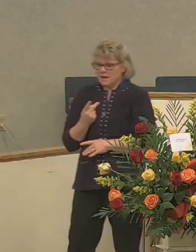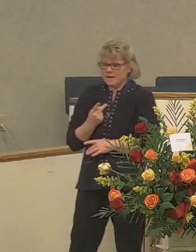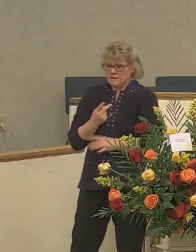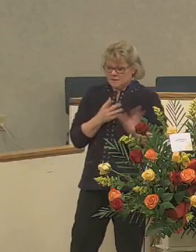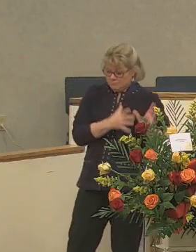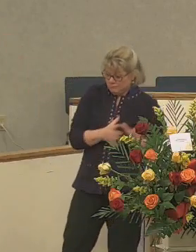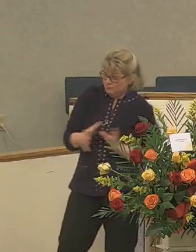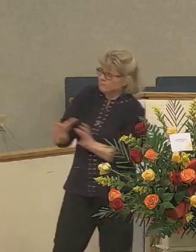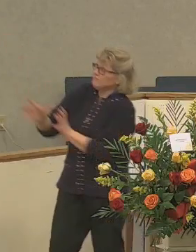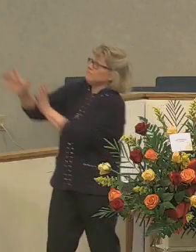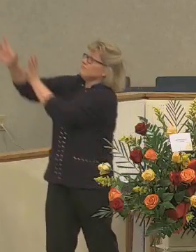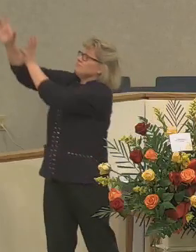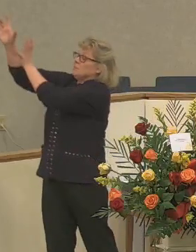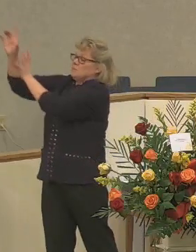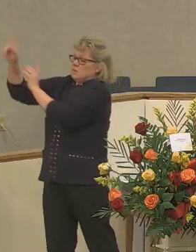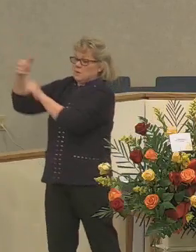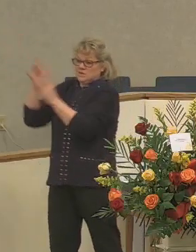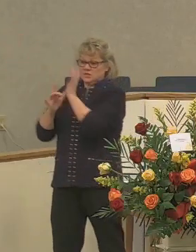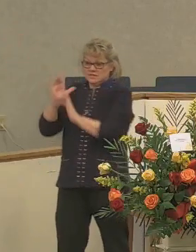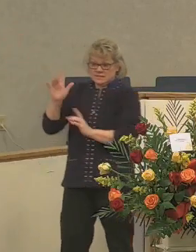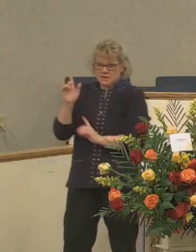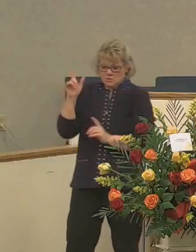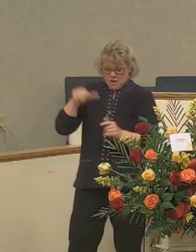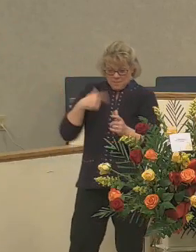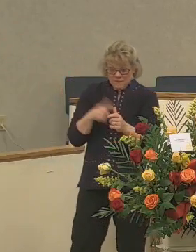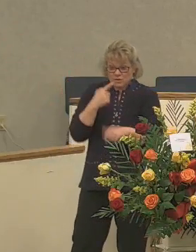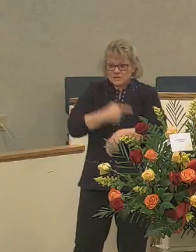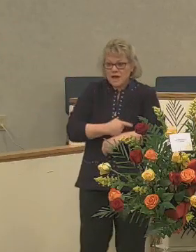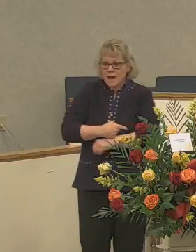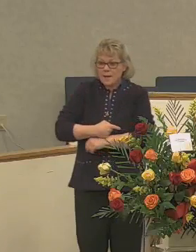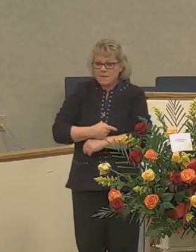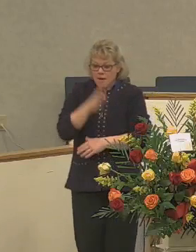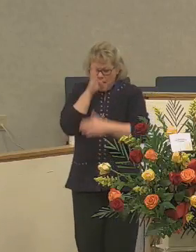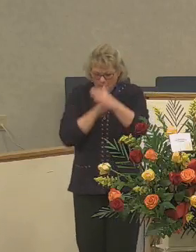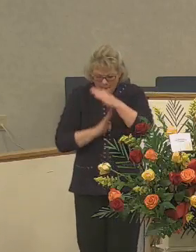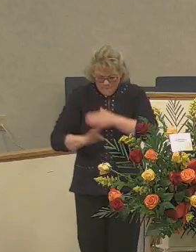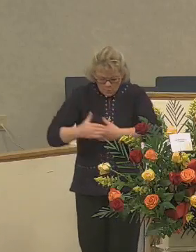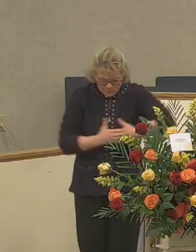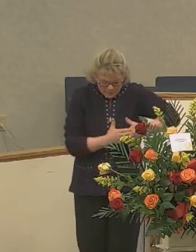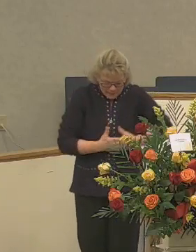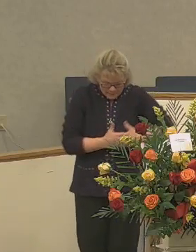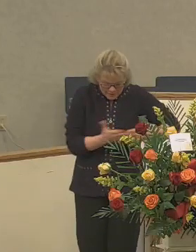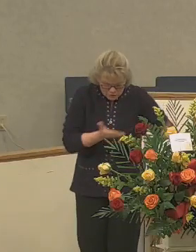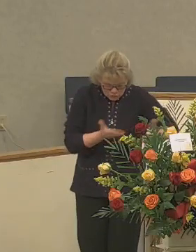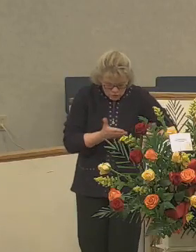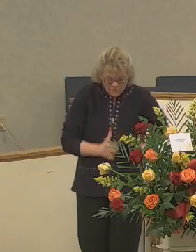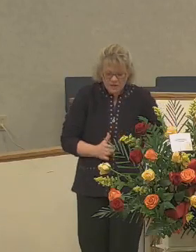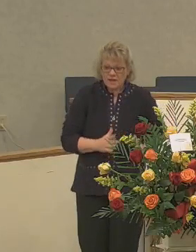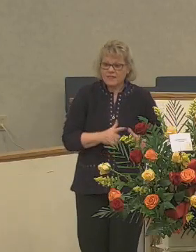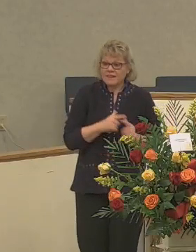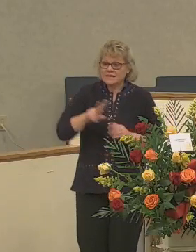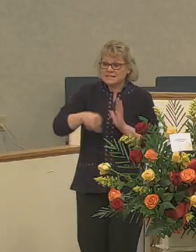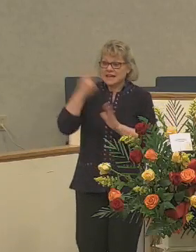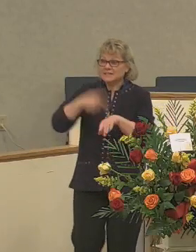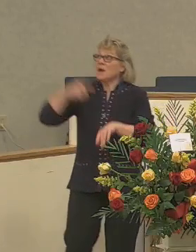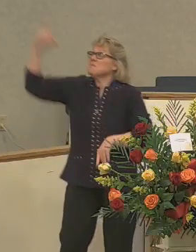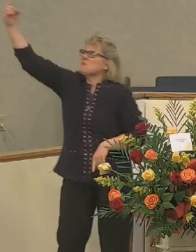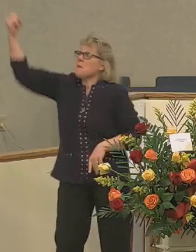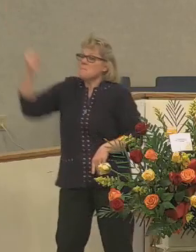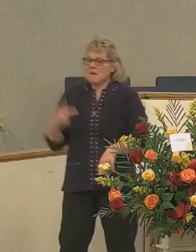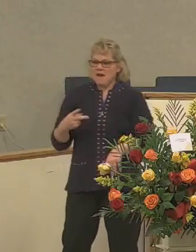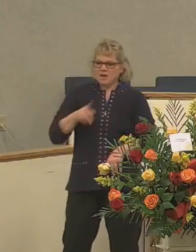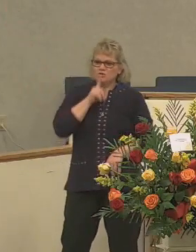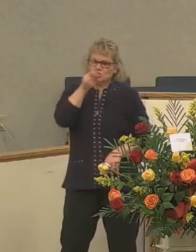Christ. Hey, when Jesus came the first time, he came as a humble servant. When he comes again, he's going to come as King of